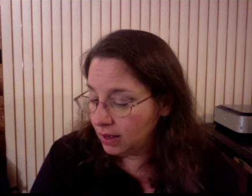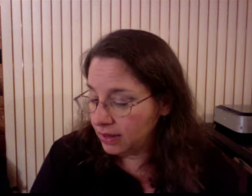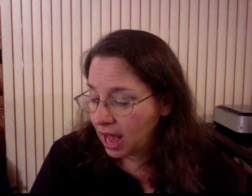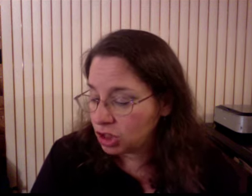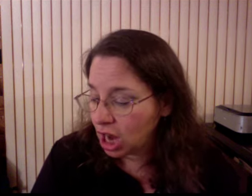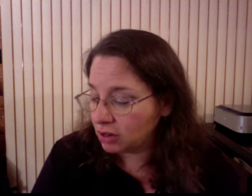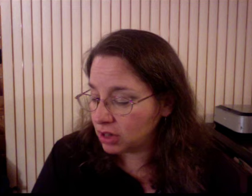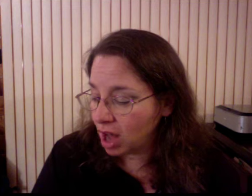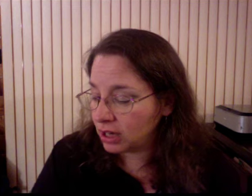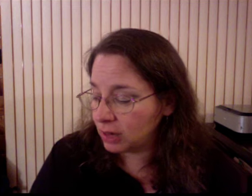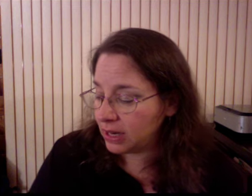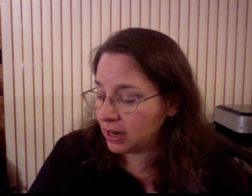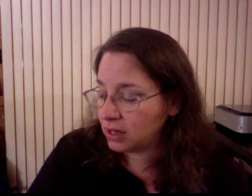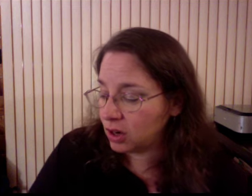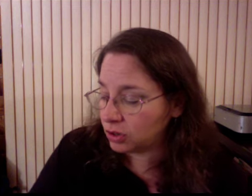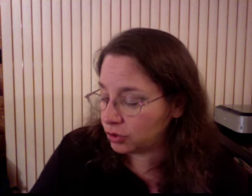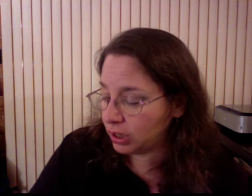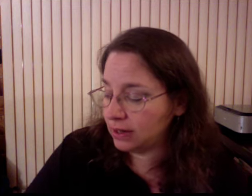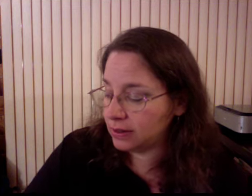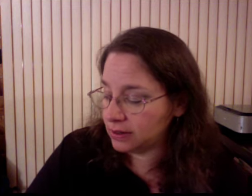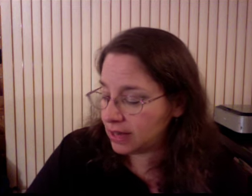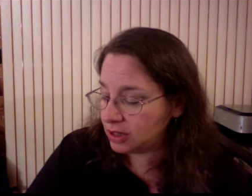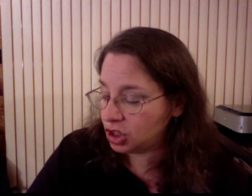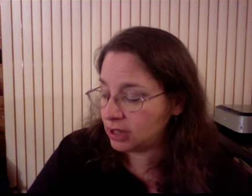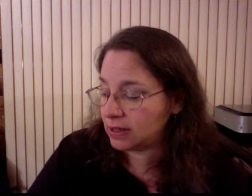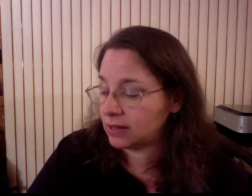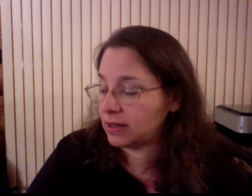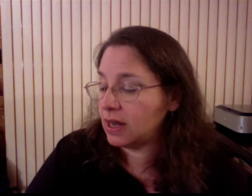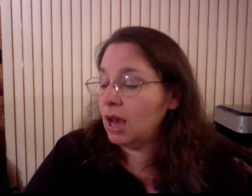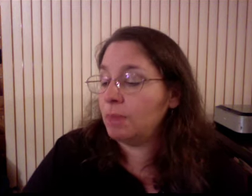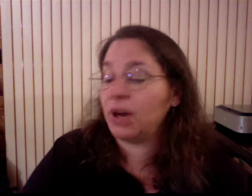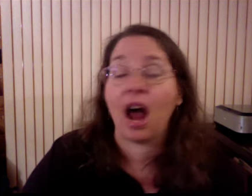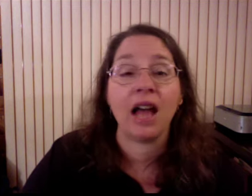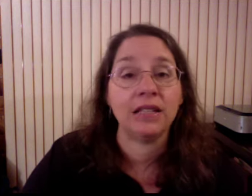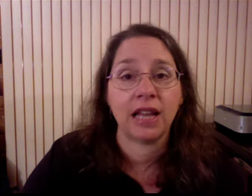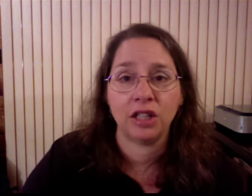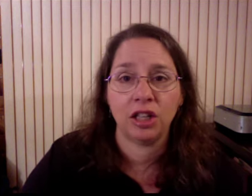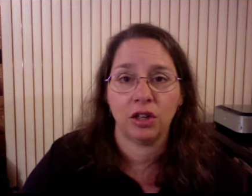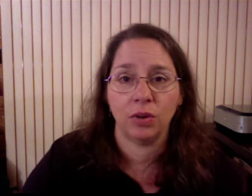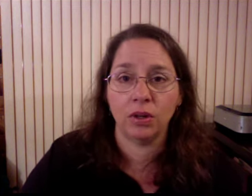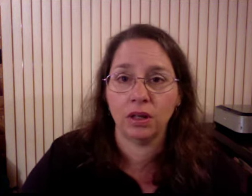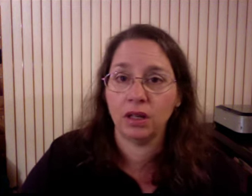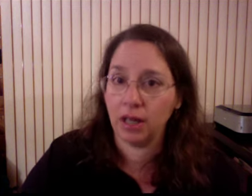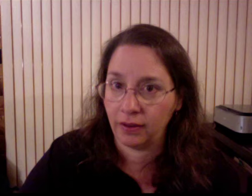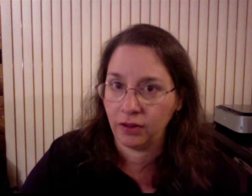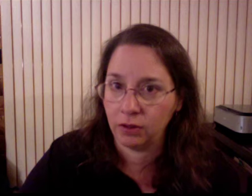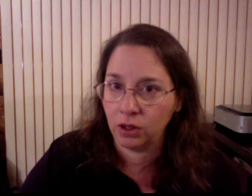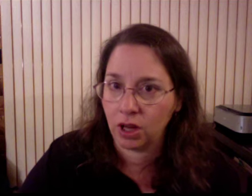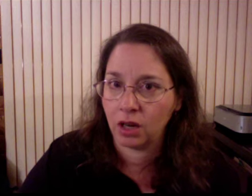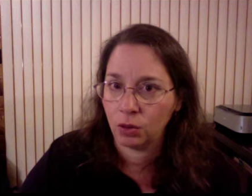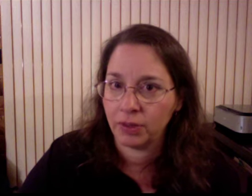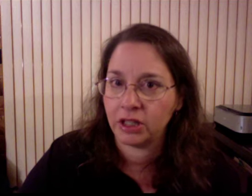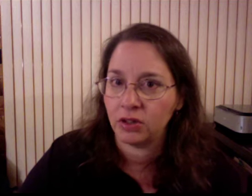Thou shalt not commit adultery, says Jesus. But I say to you, if you look on a woman to